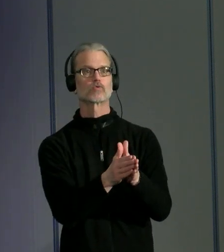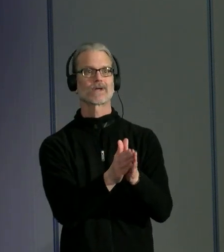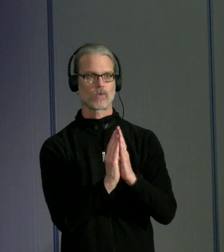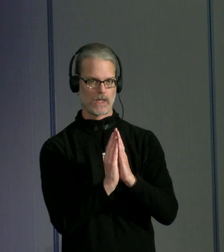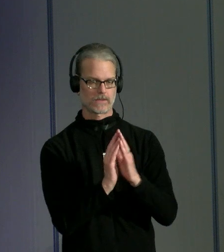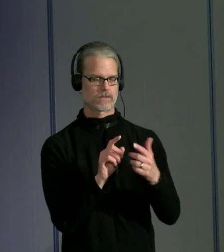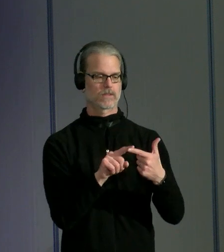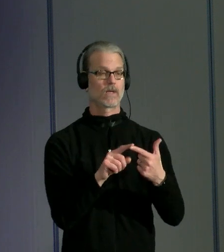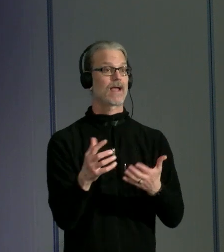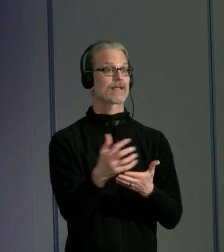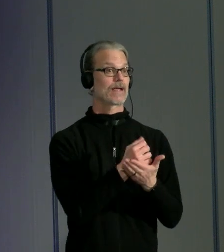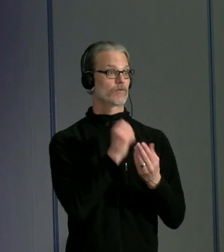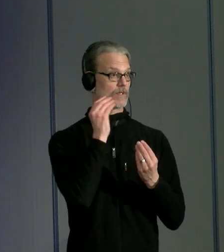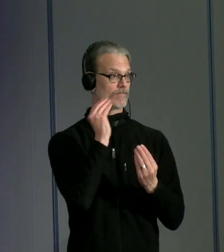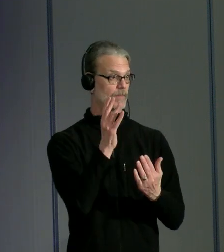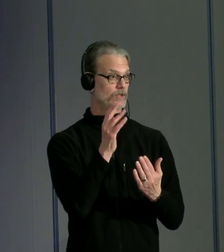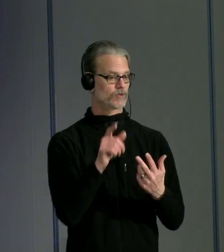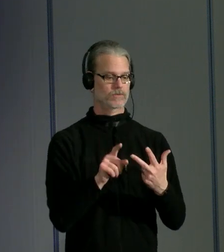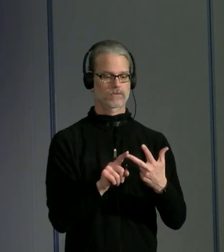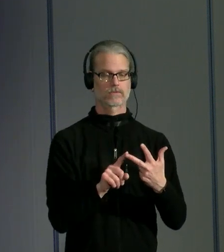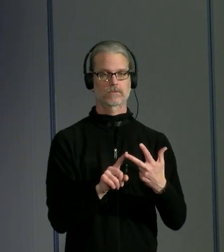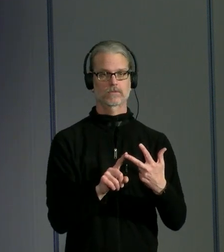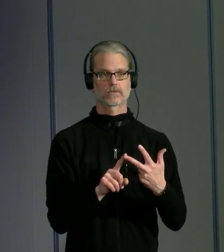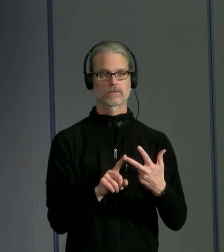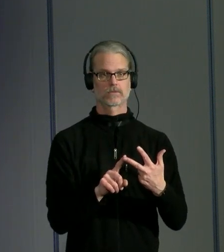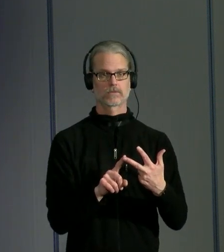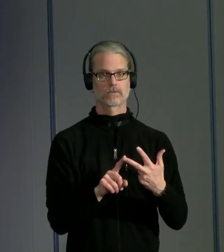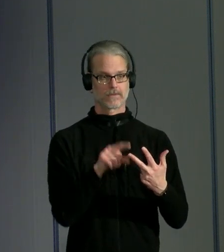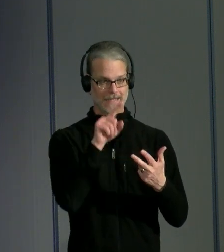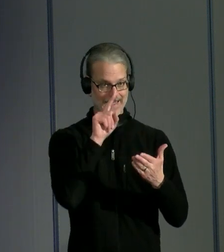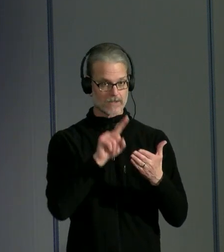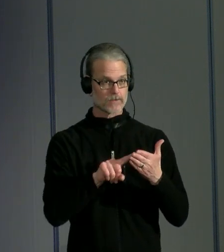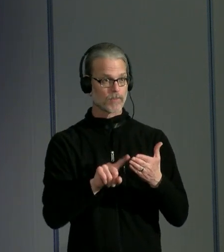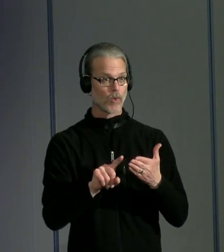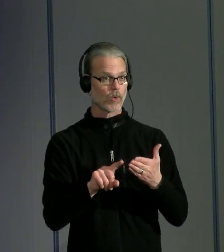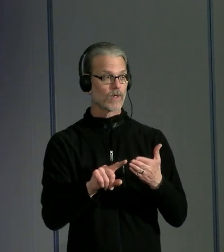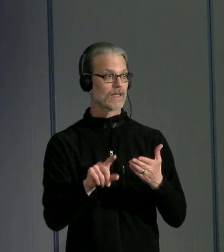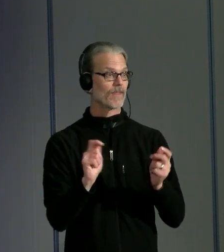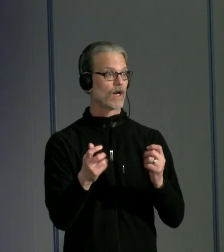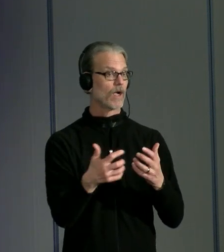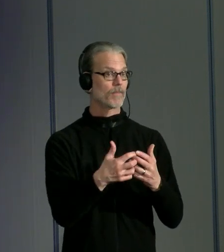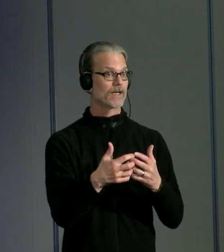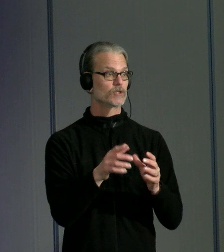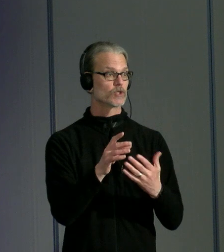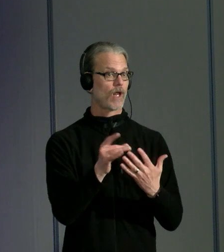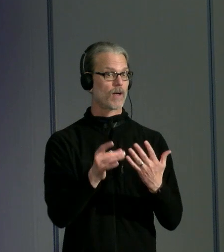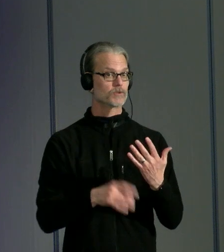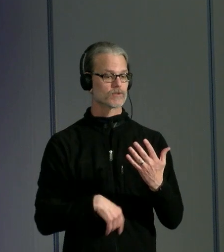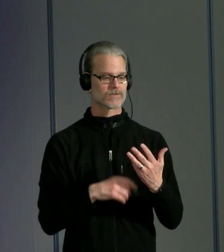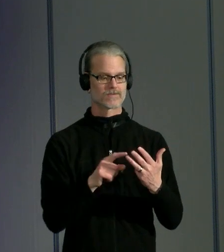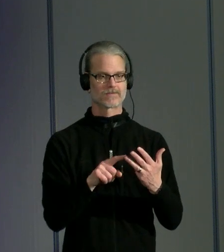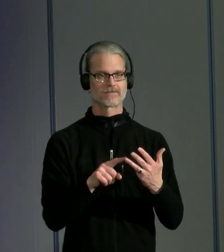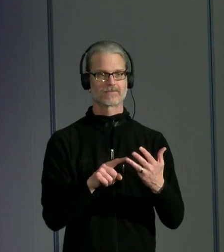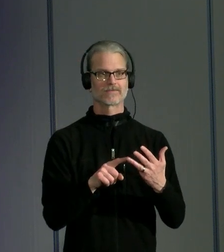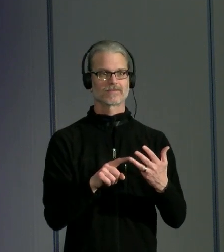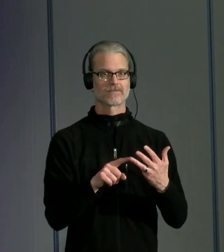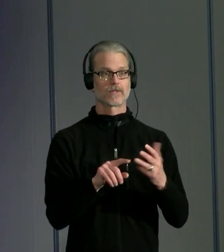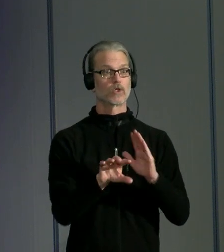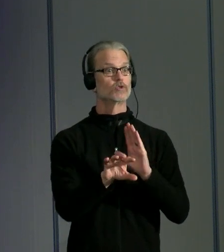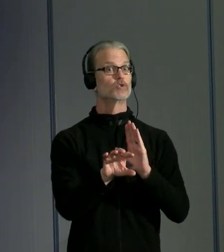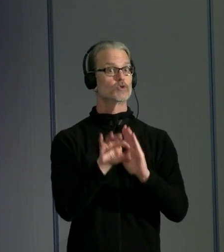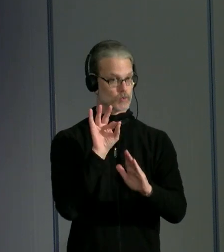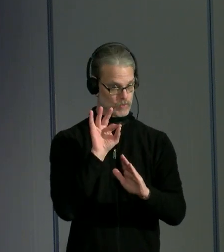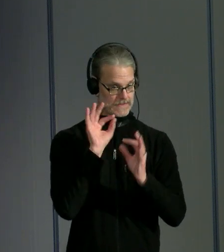Step 2, gathering information. Step 3, exploring accommodation options. Step 4, choosing